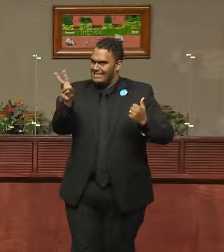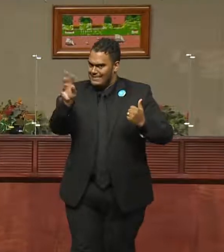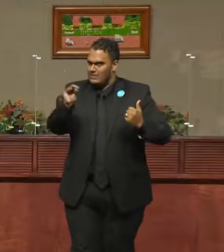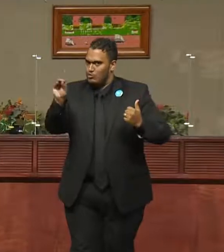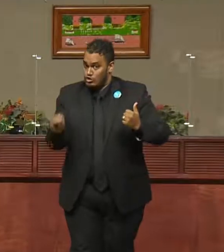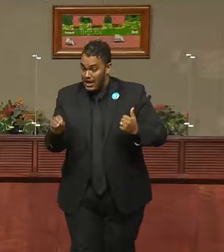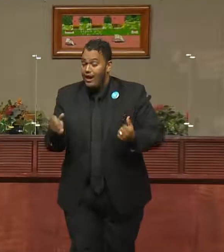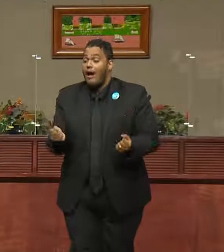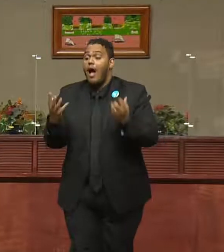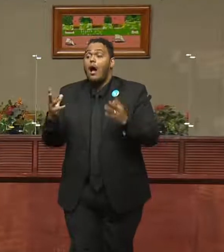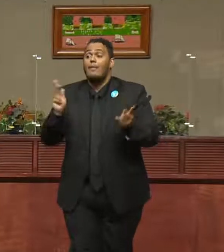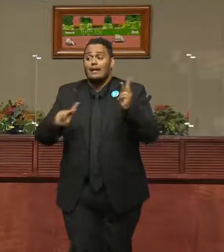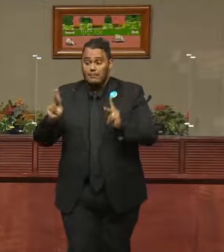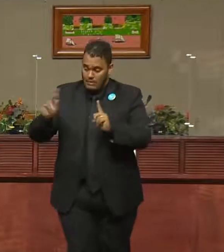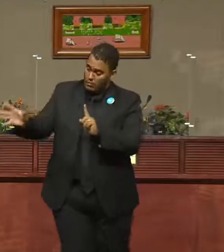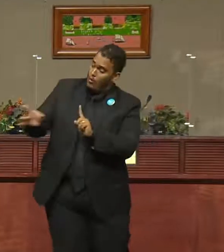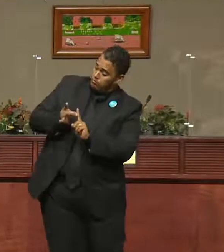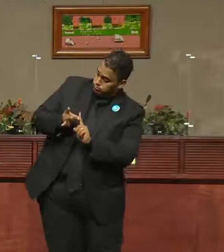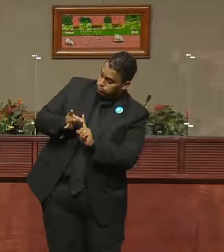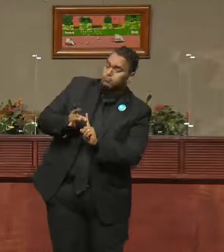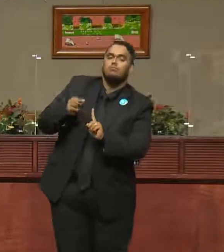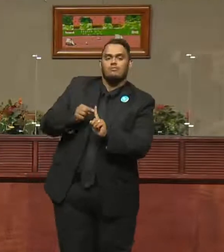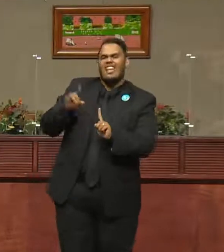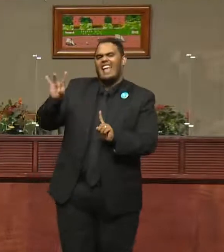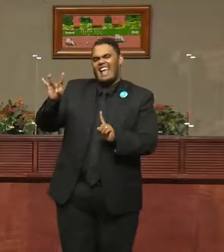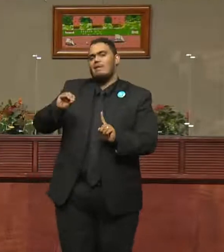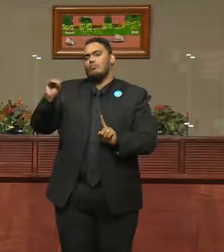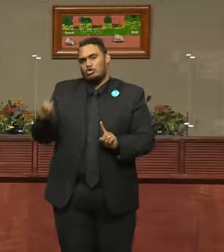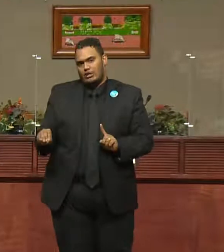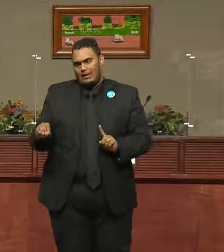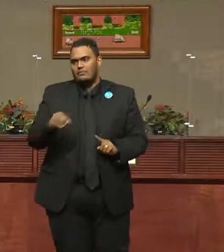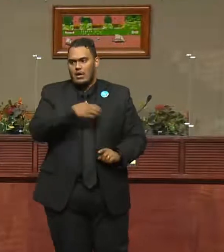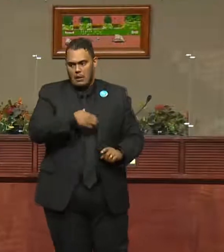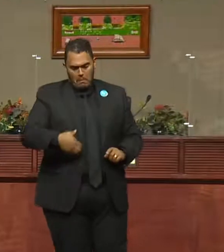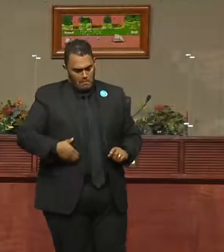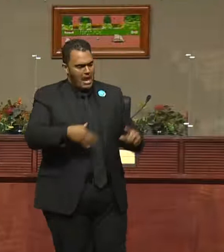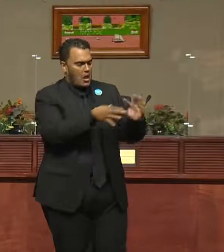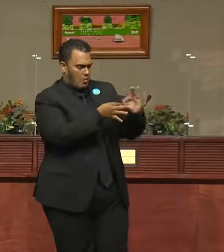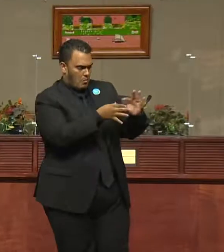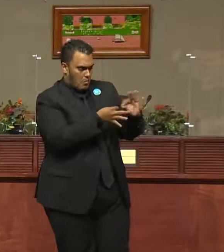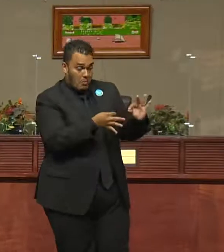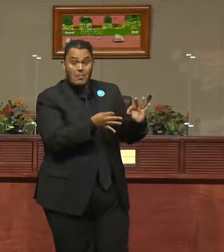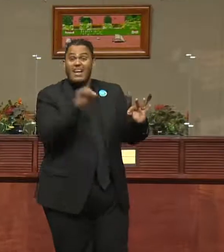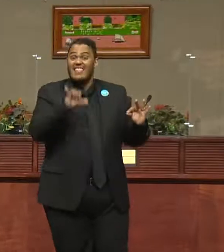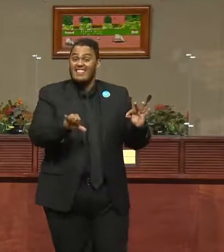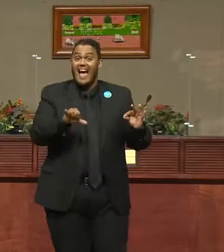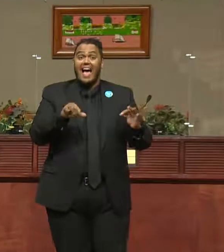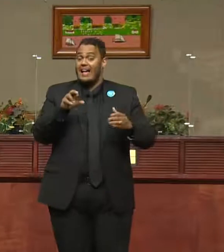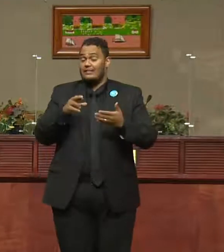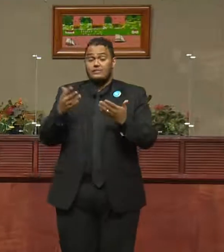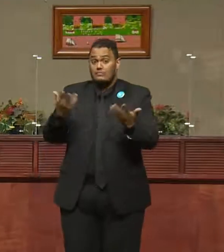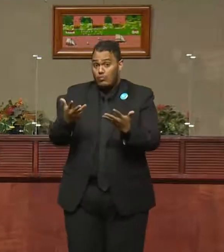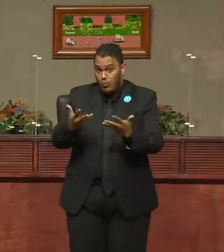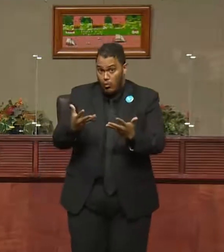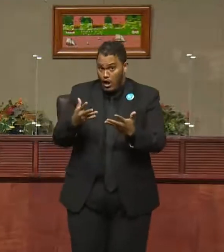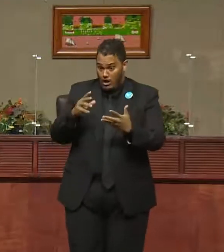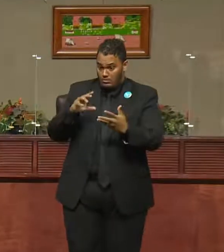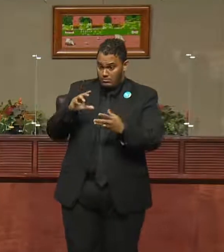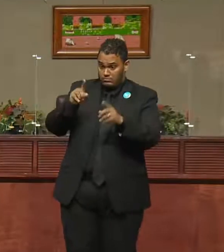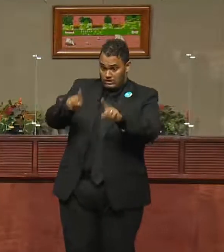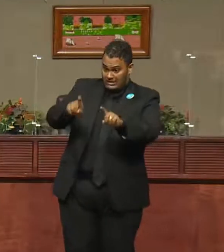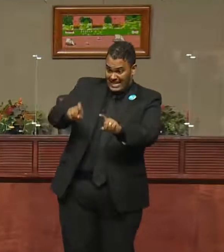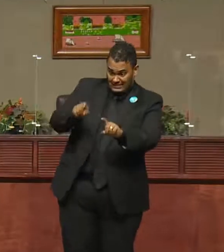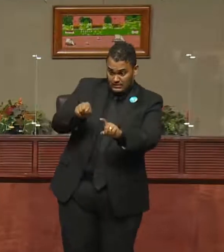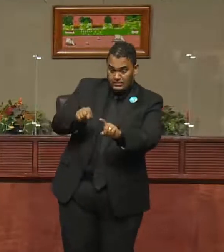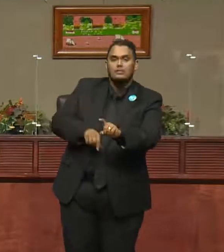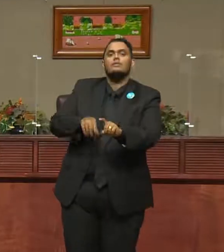as the measure mentioned. That was just PCR results. It does not include rapid testing